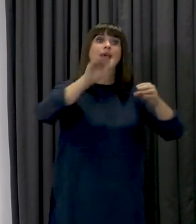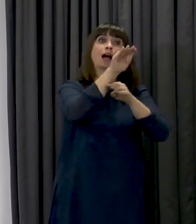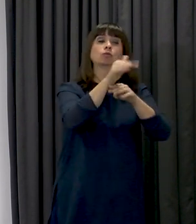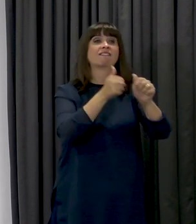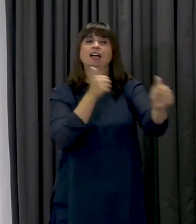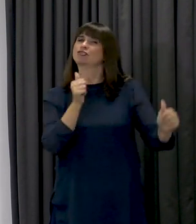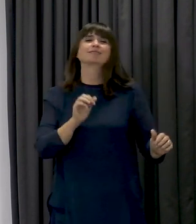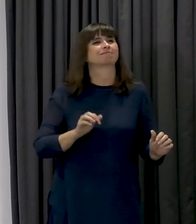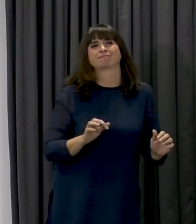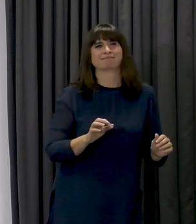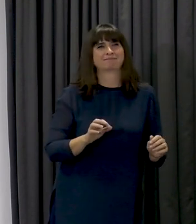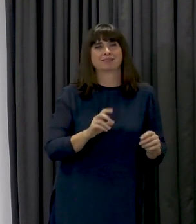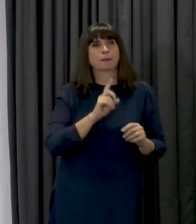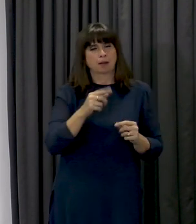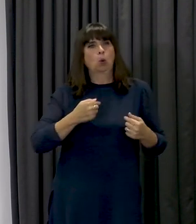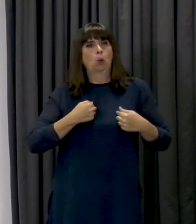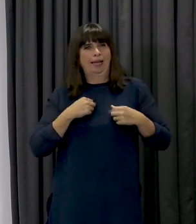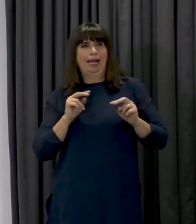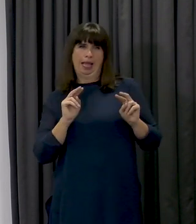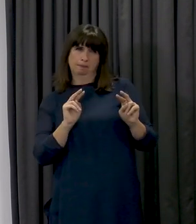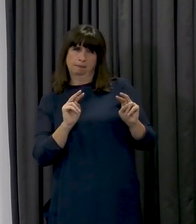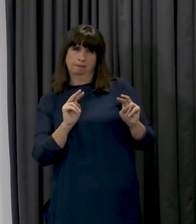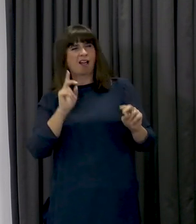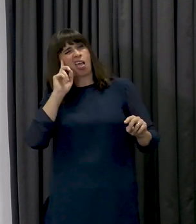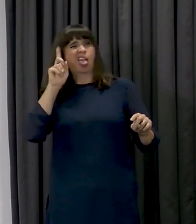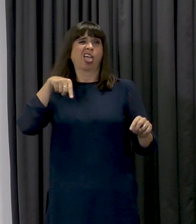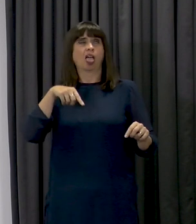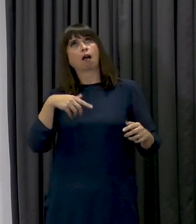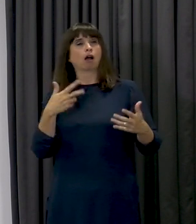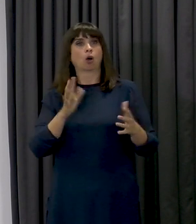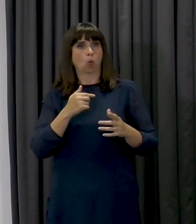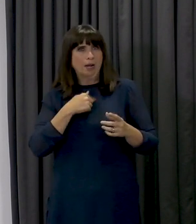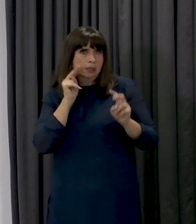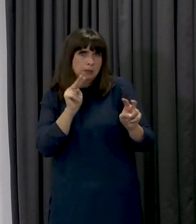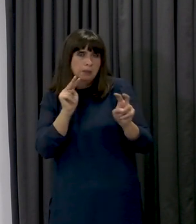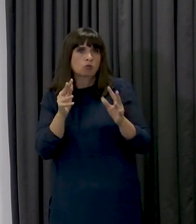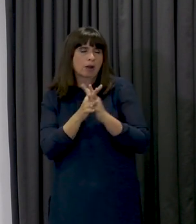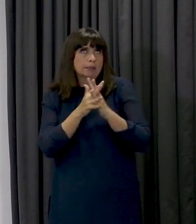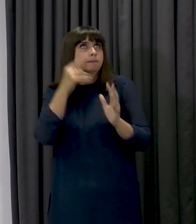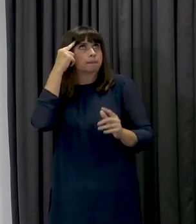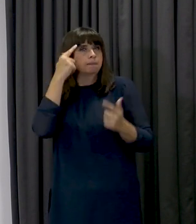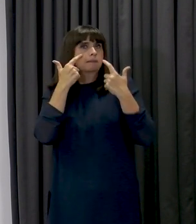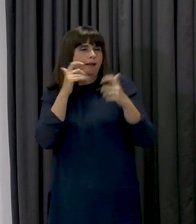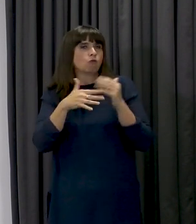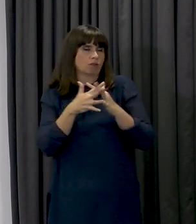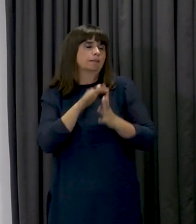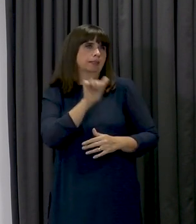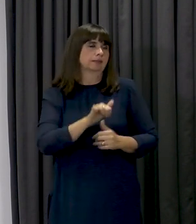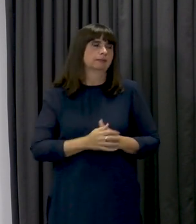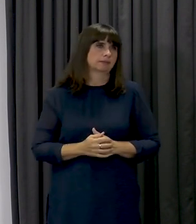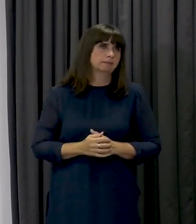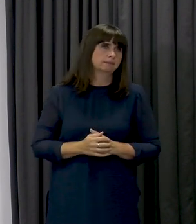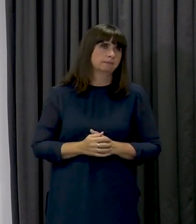to enjoy. But it was a conscious decision, not something we just sort of stumbled into. And secondly, gyms